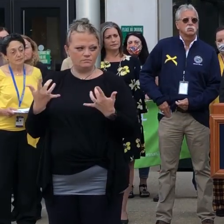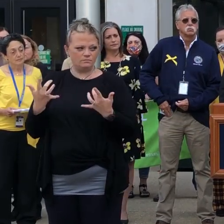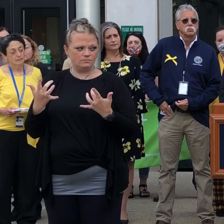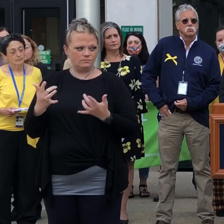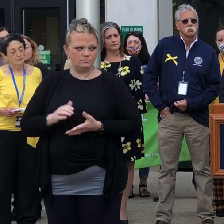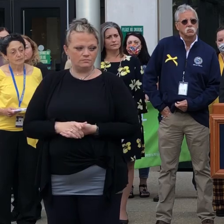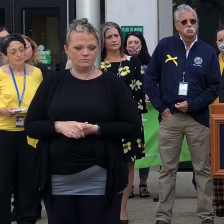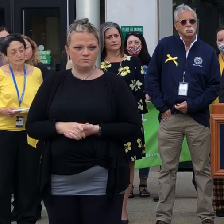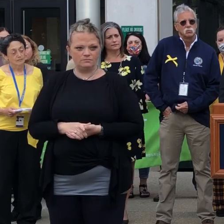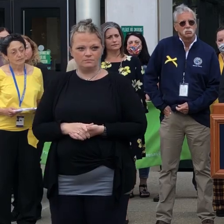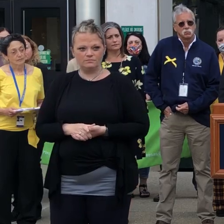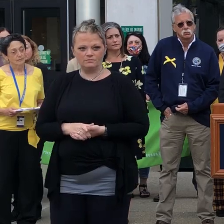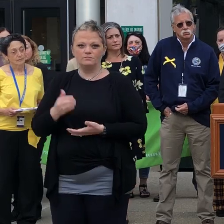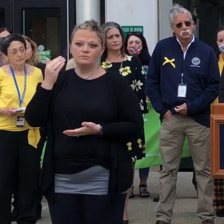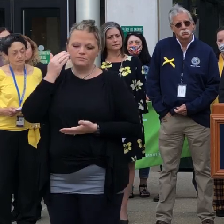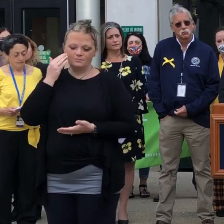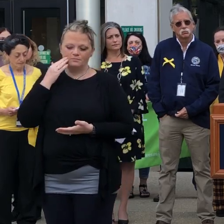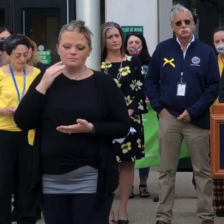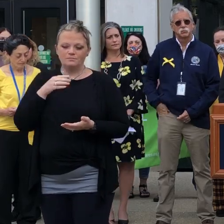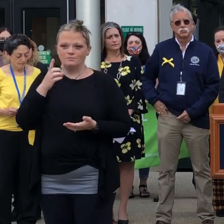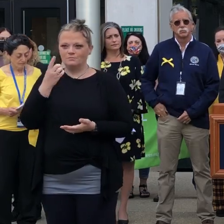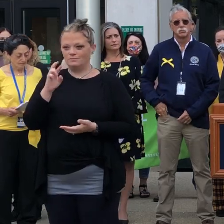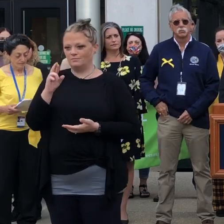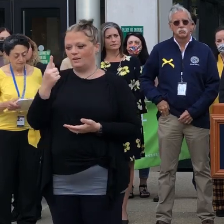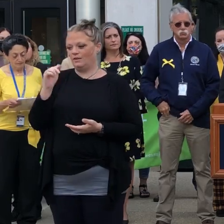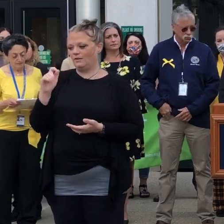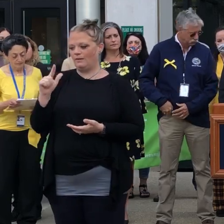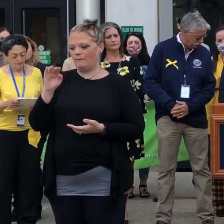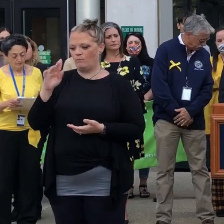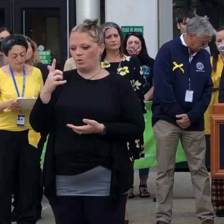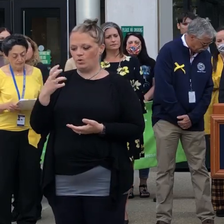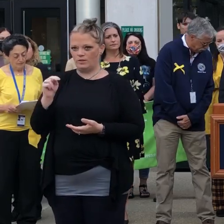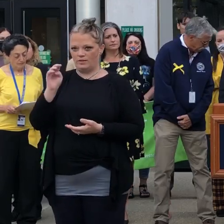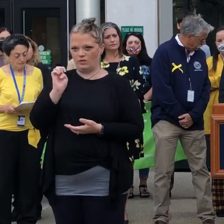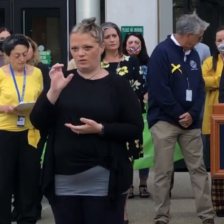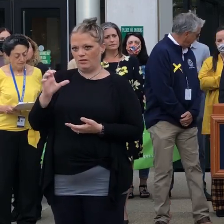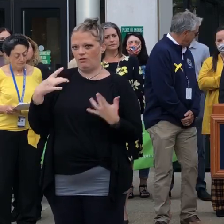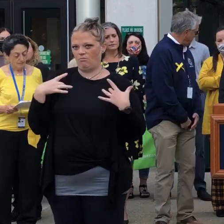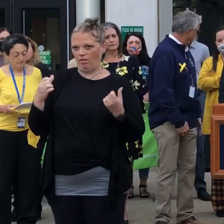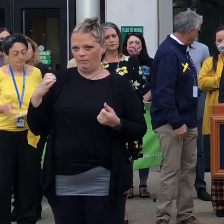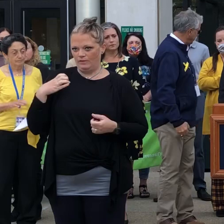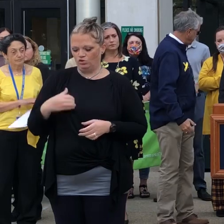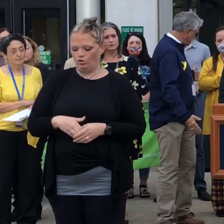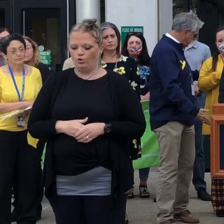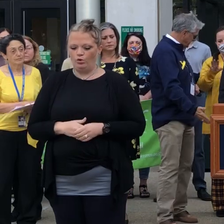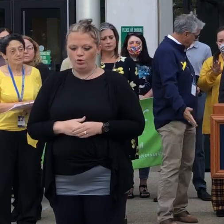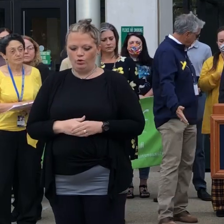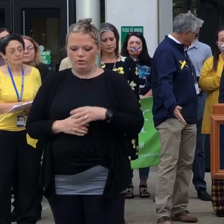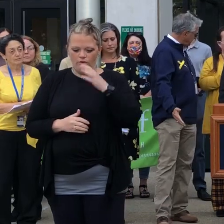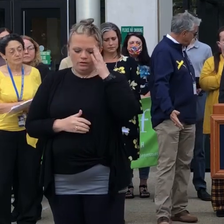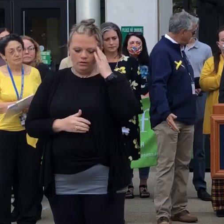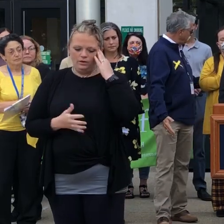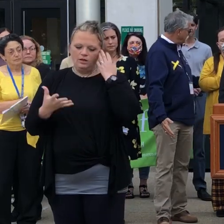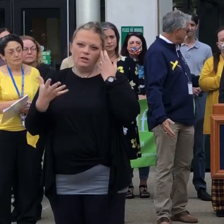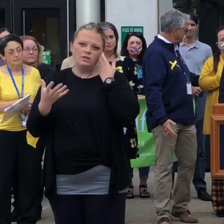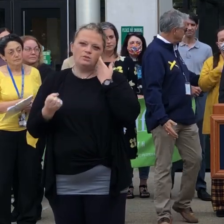as you know, I'm Dr. Gail Burstein, the Erie County Health Commissioner. And I just want to talk about the losses